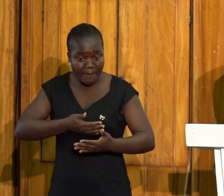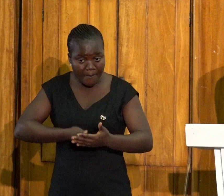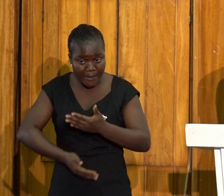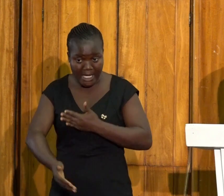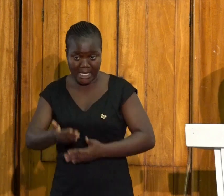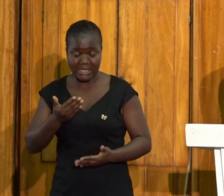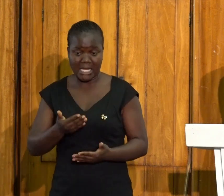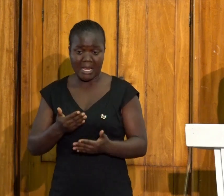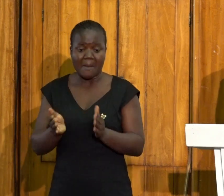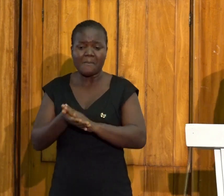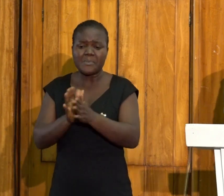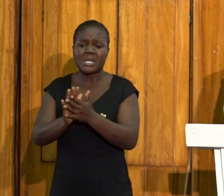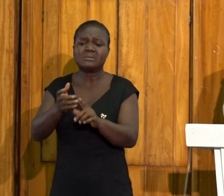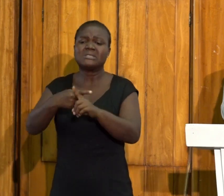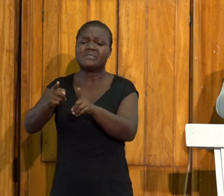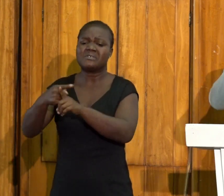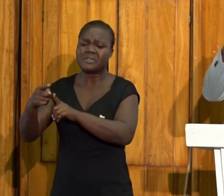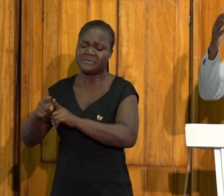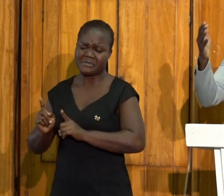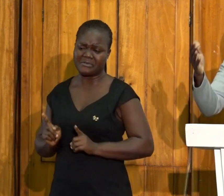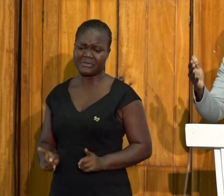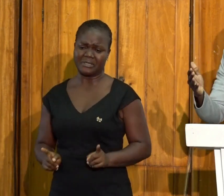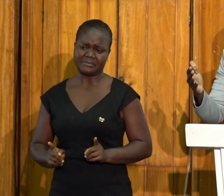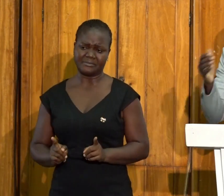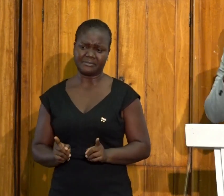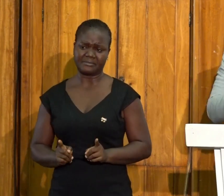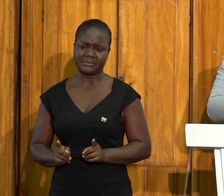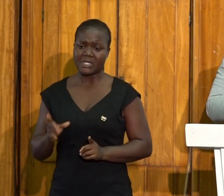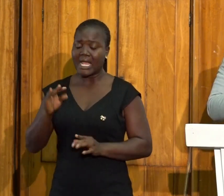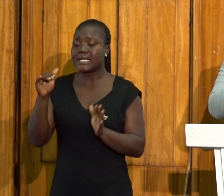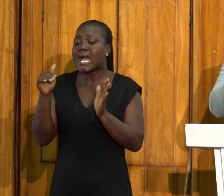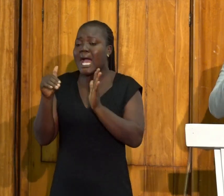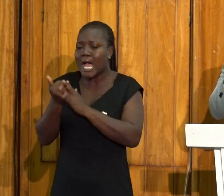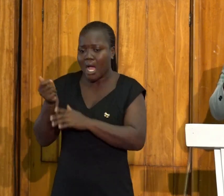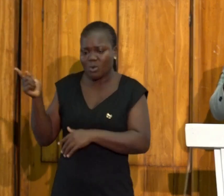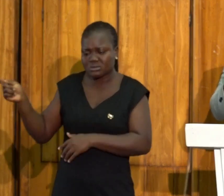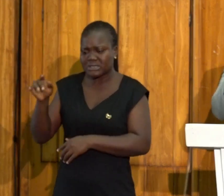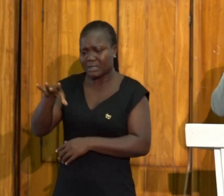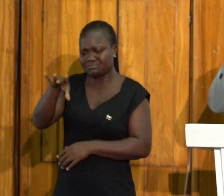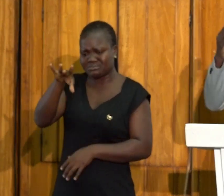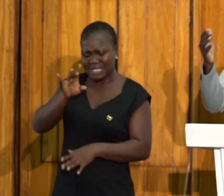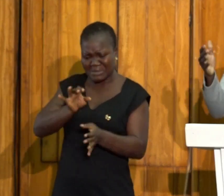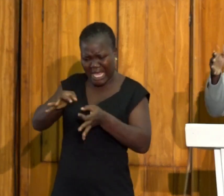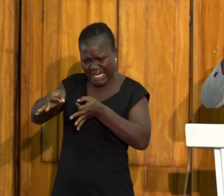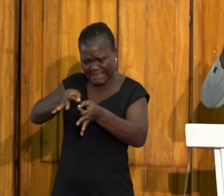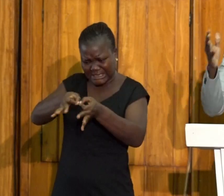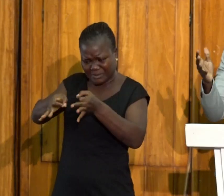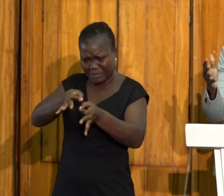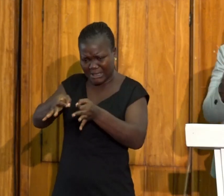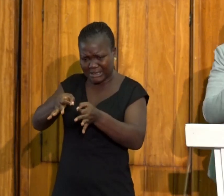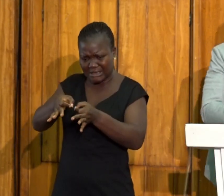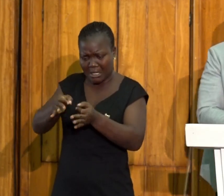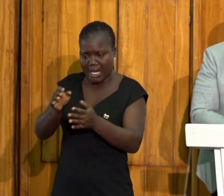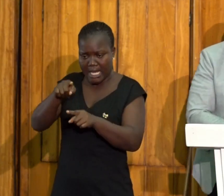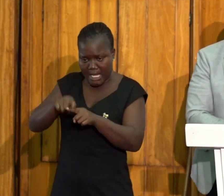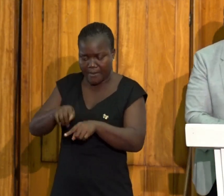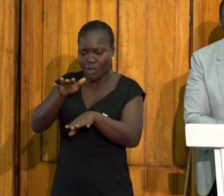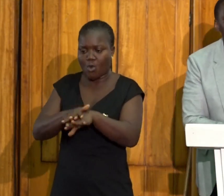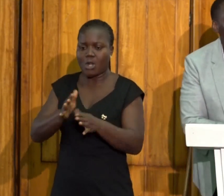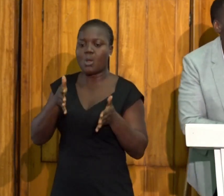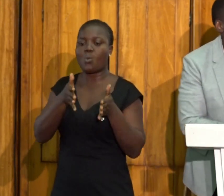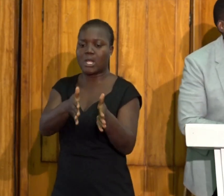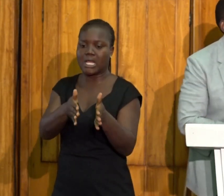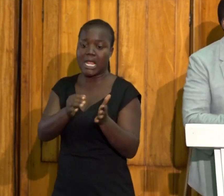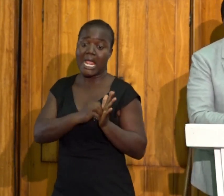according to the different outcomes. And how they are also defined differ according to setting. So you'll find, for